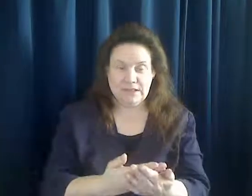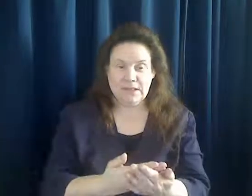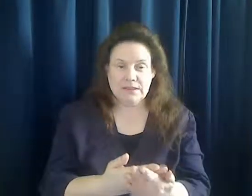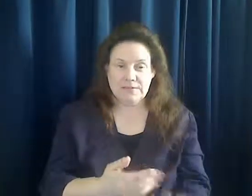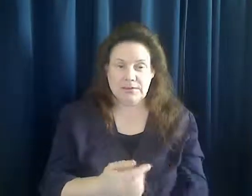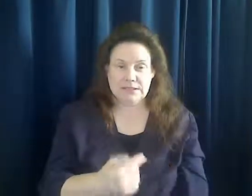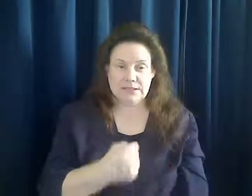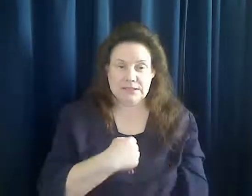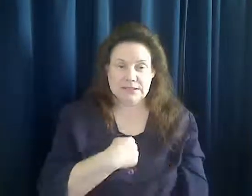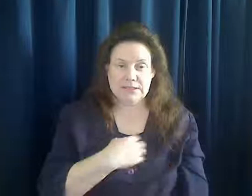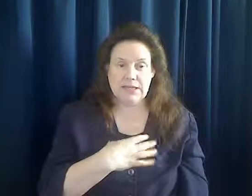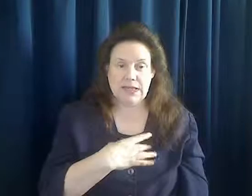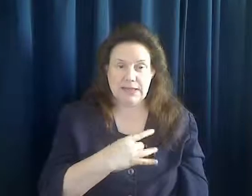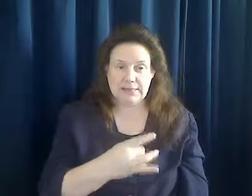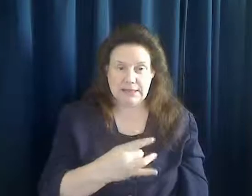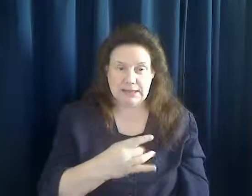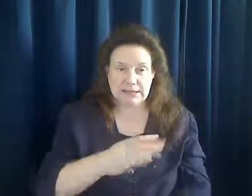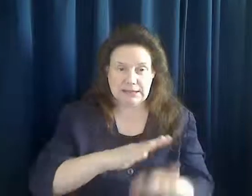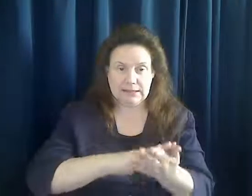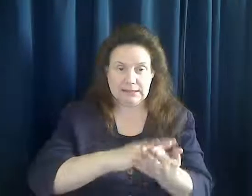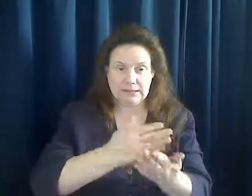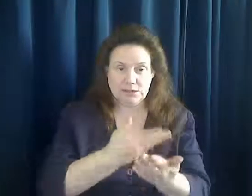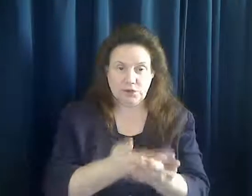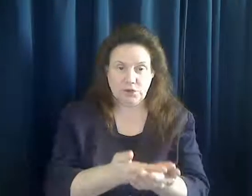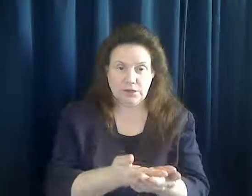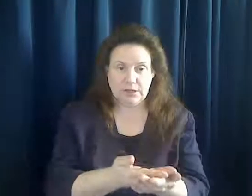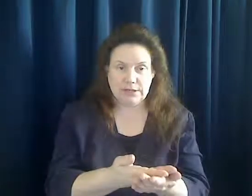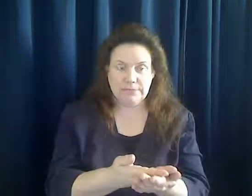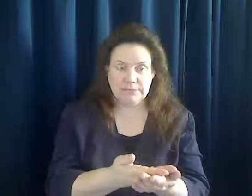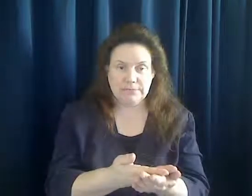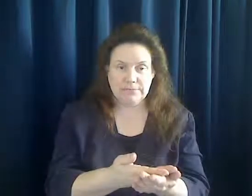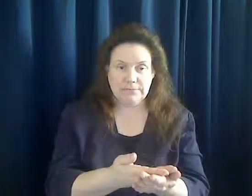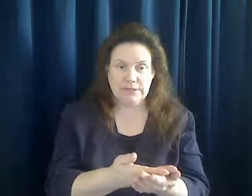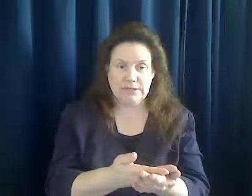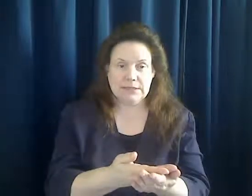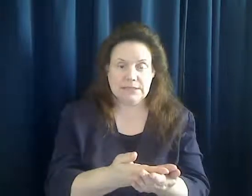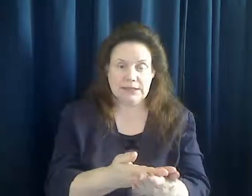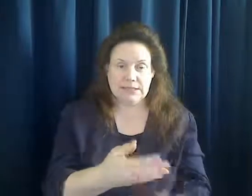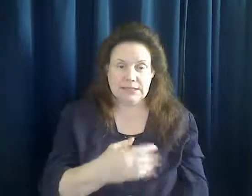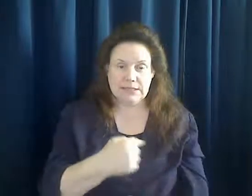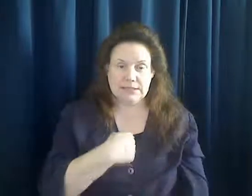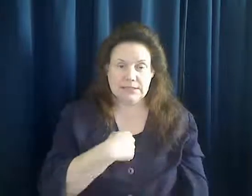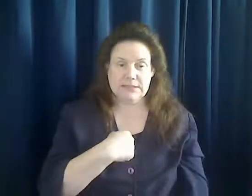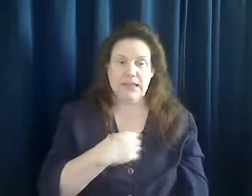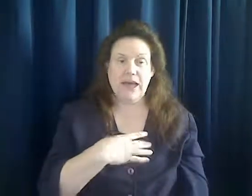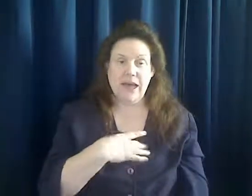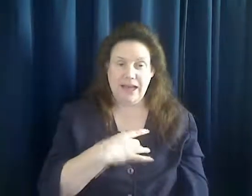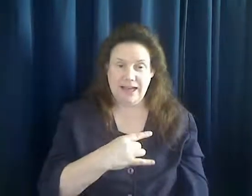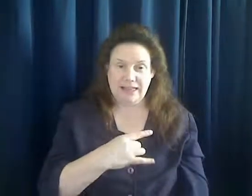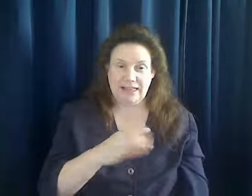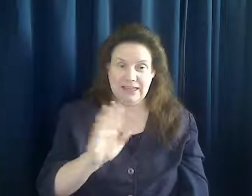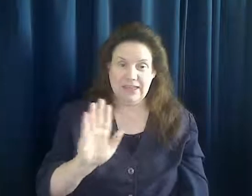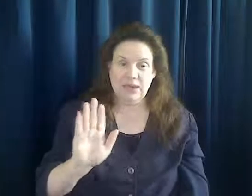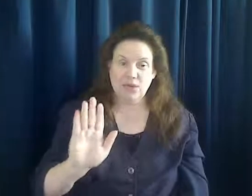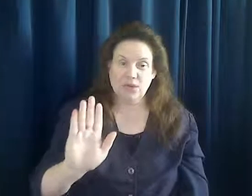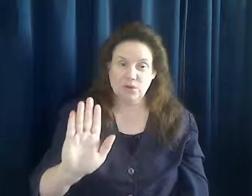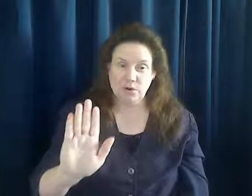The first sentence, I like to cook. Second sentence, I like